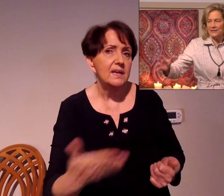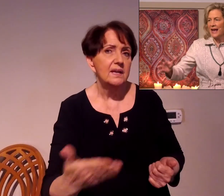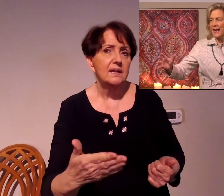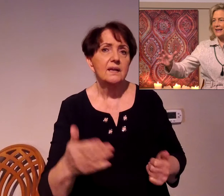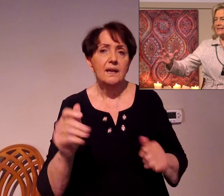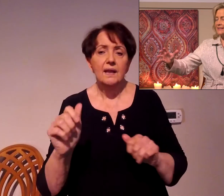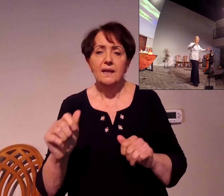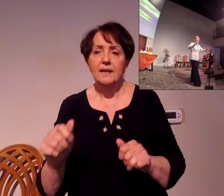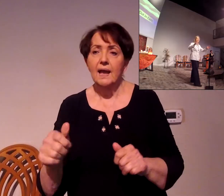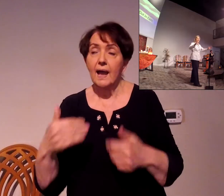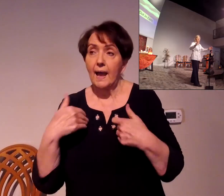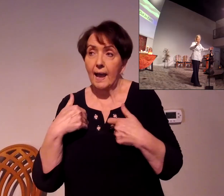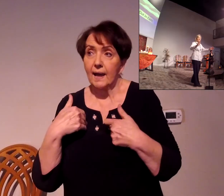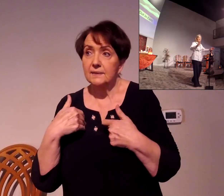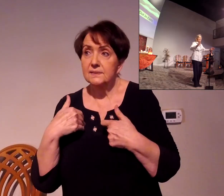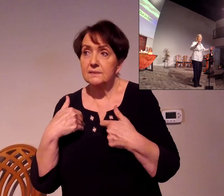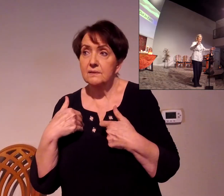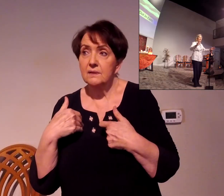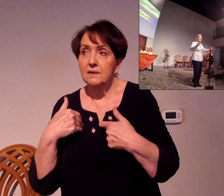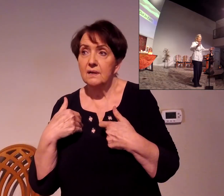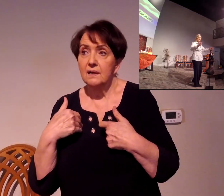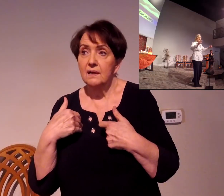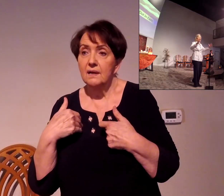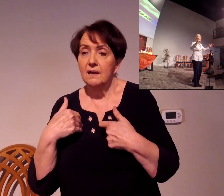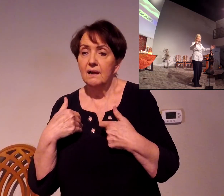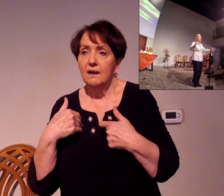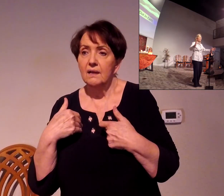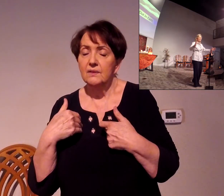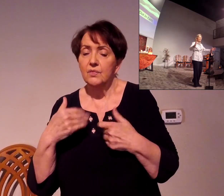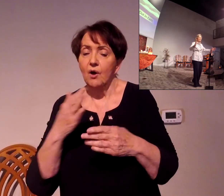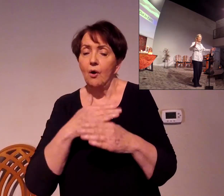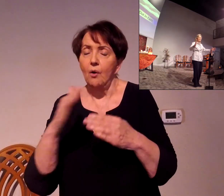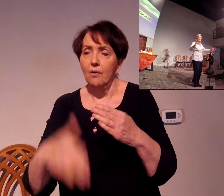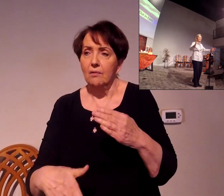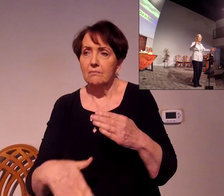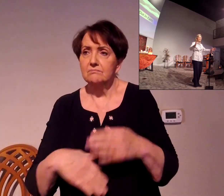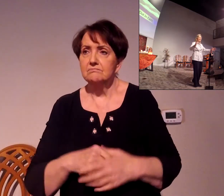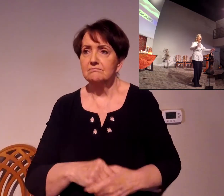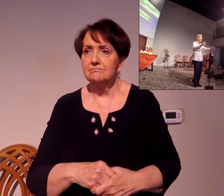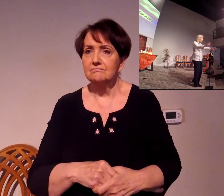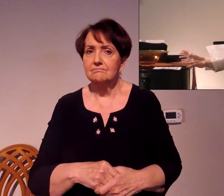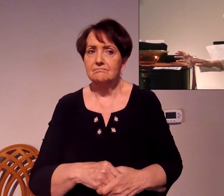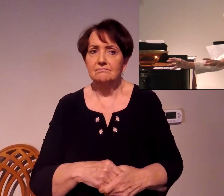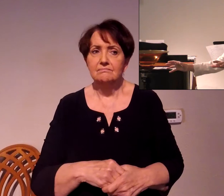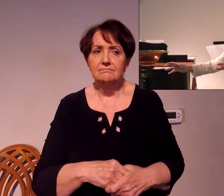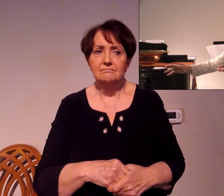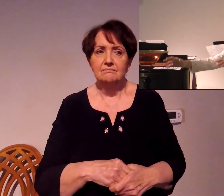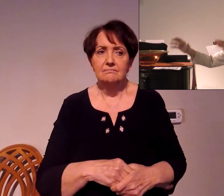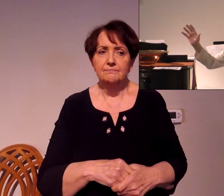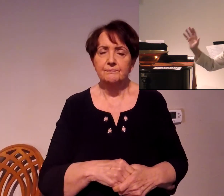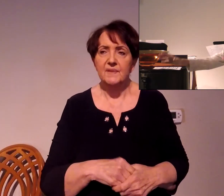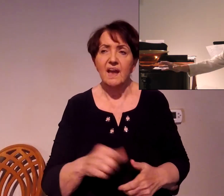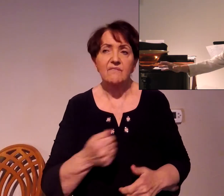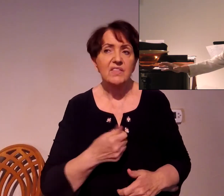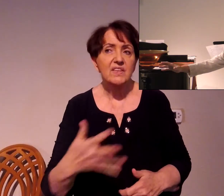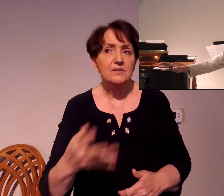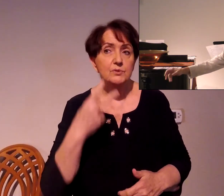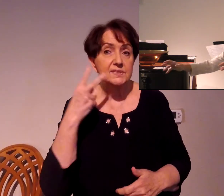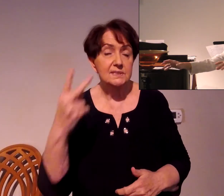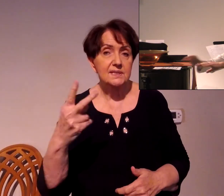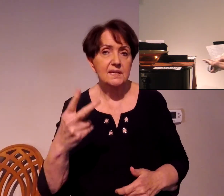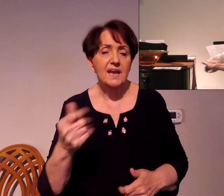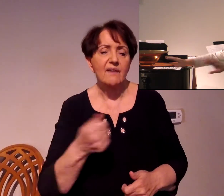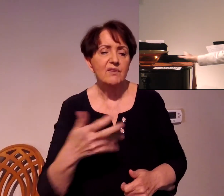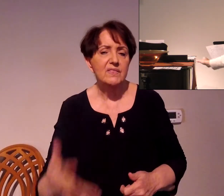manifestation contains, in essence, he says, the whole. Everything that we see, everything within